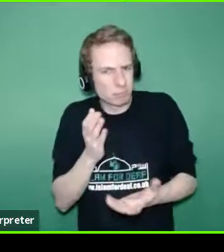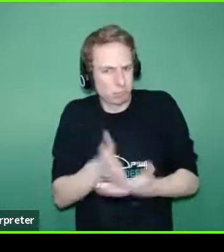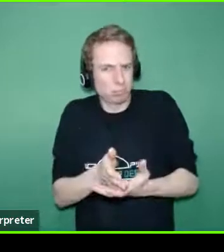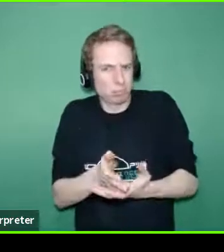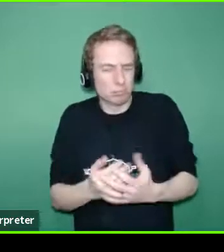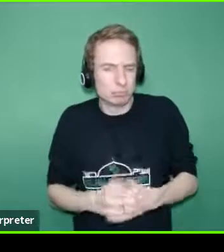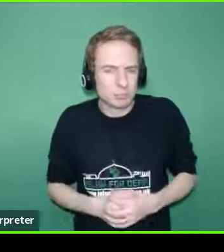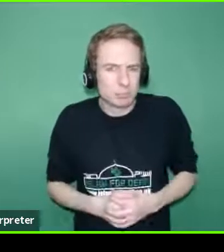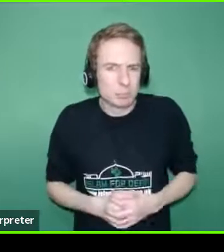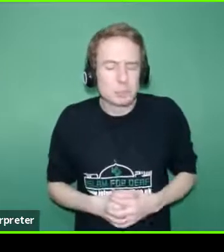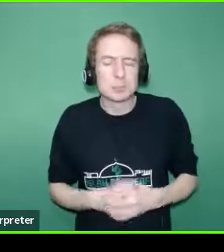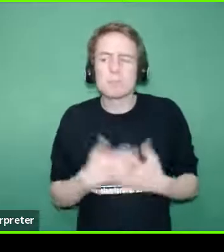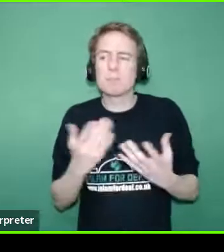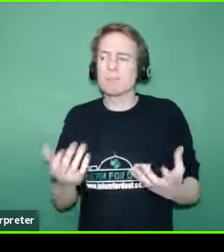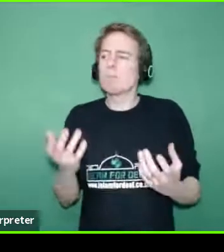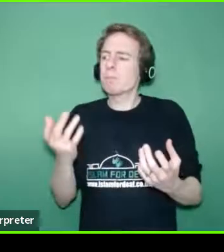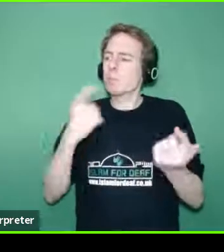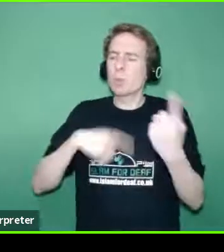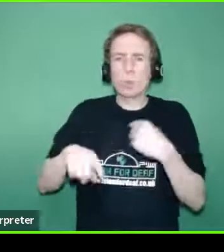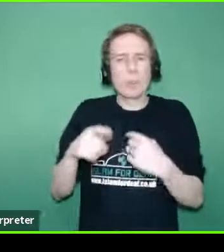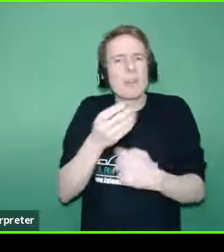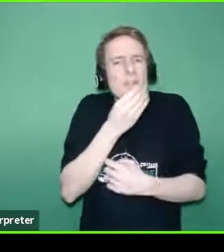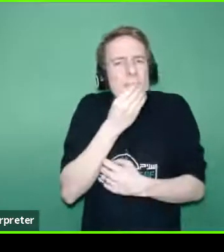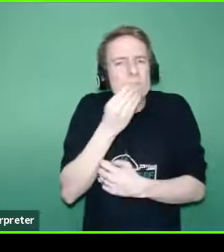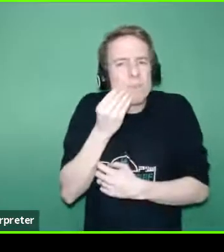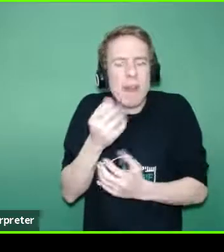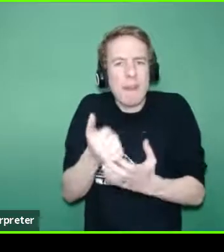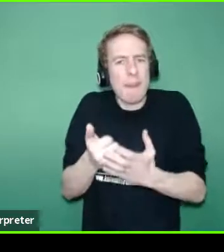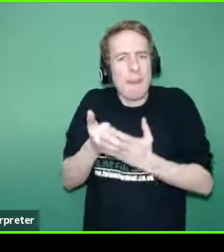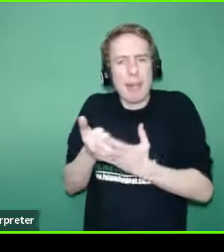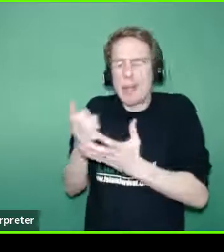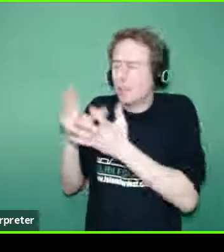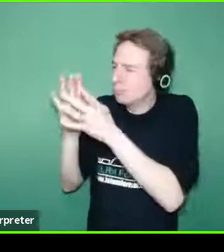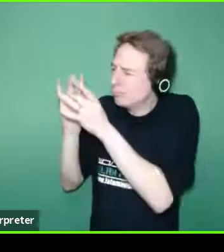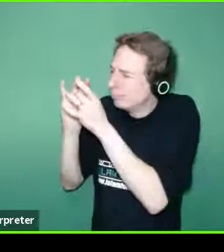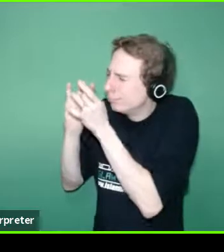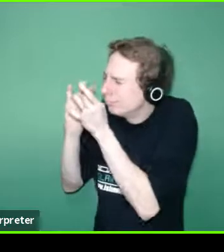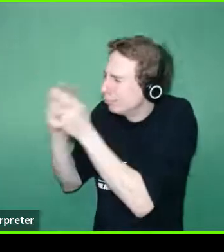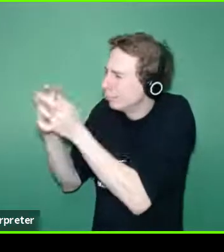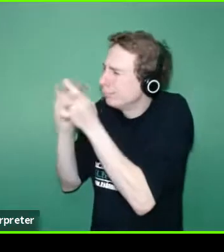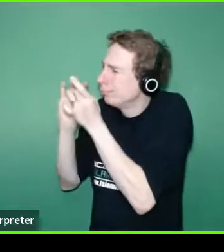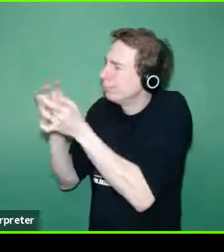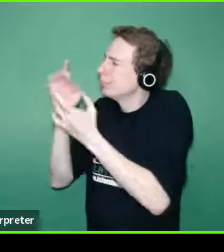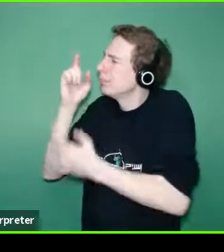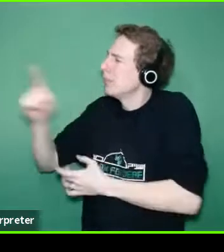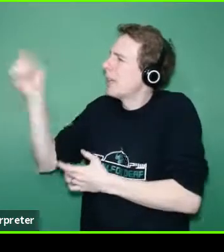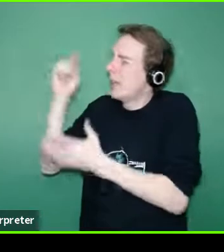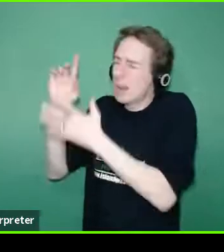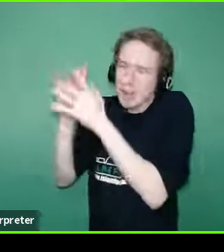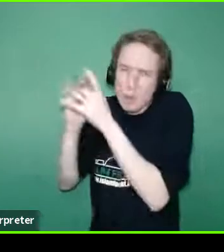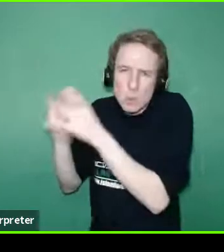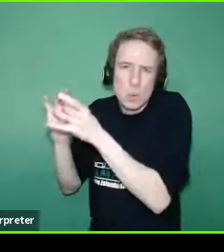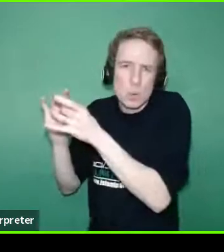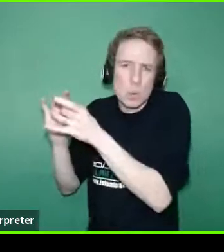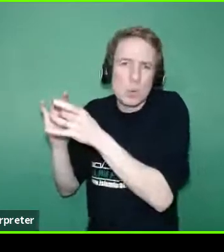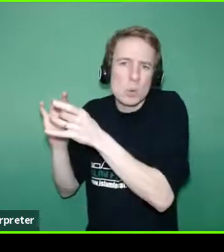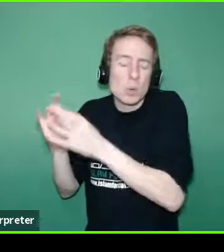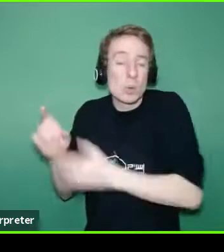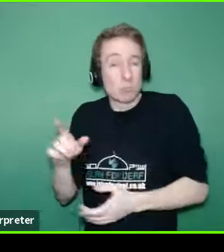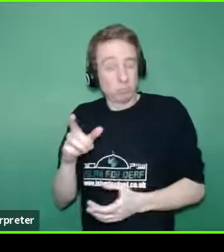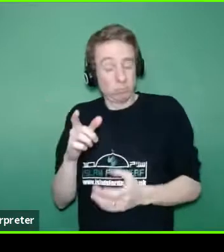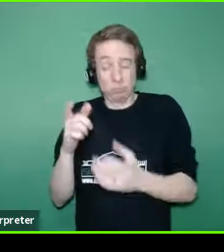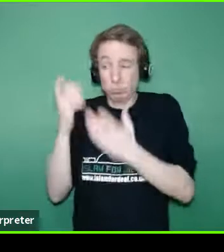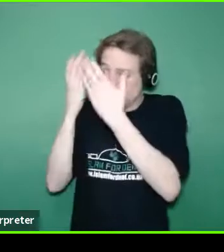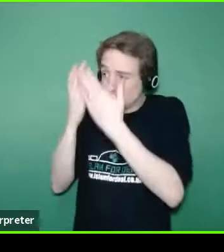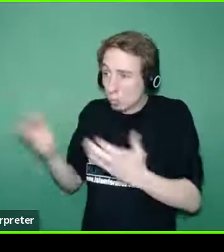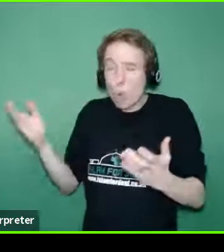nearness and closeness to Allah the Most High. And it's a form of worship that cleanses the hearts